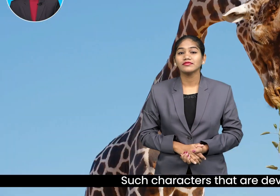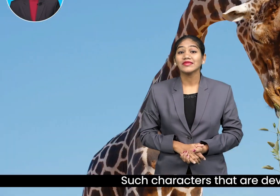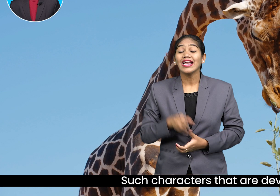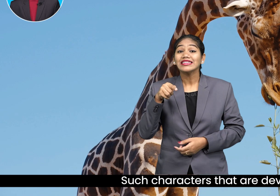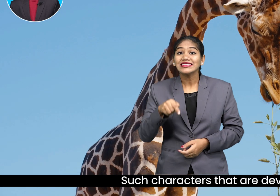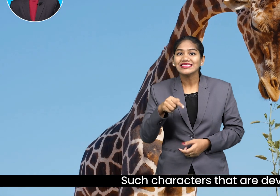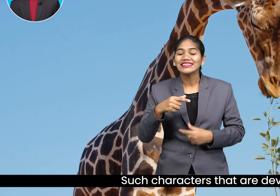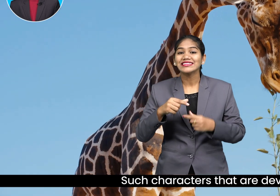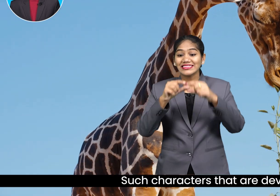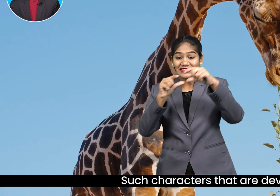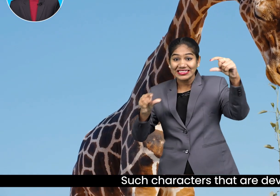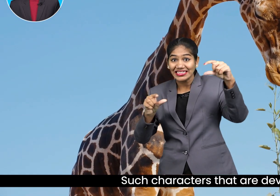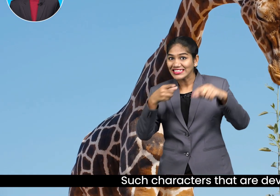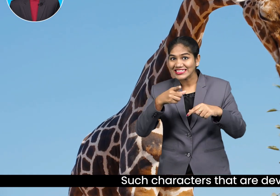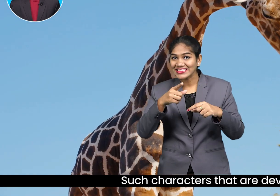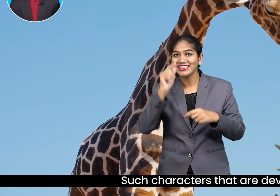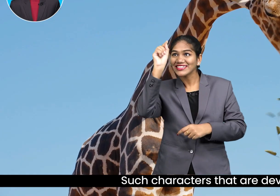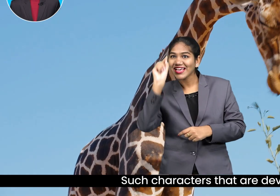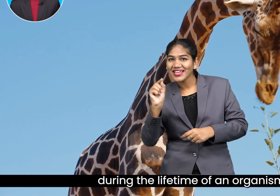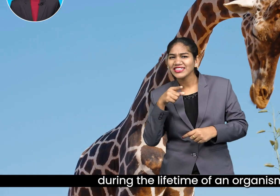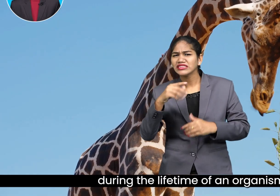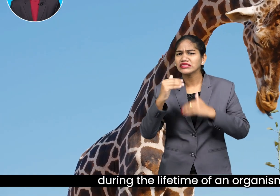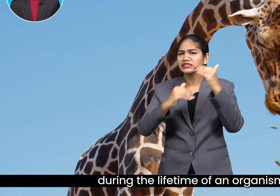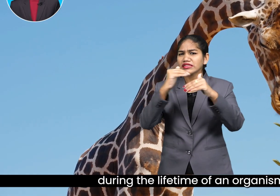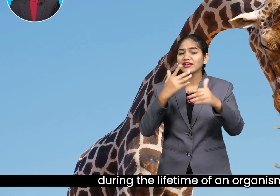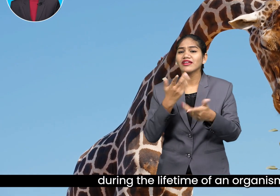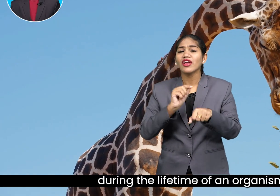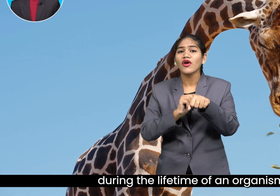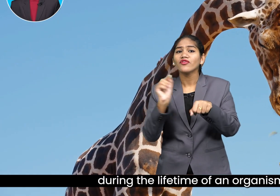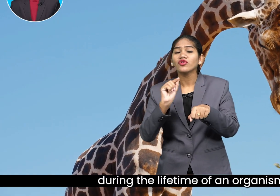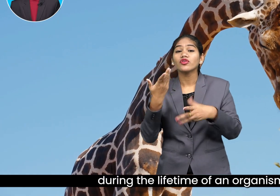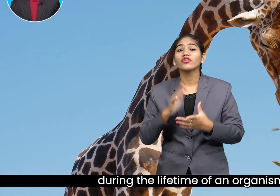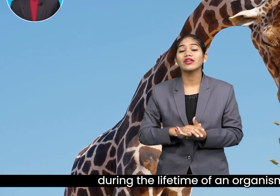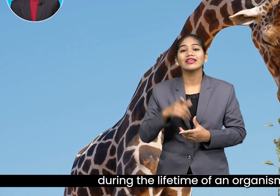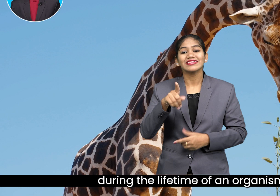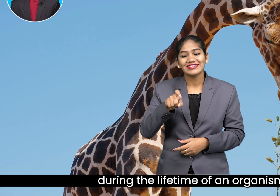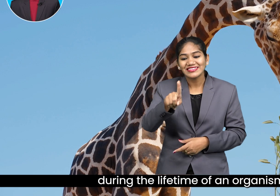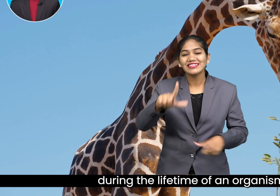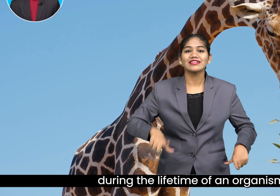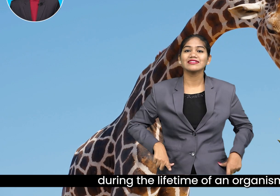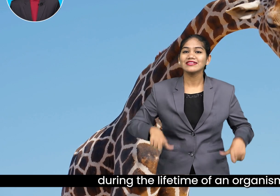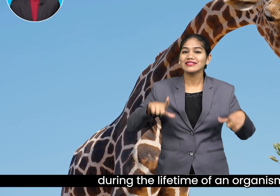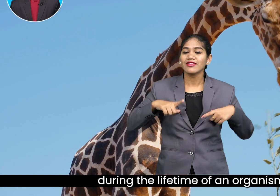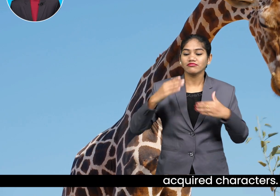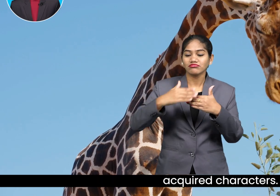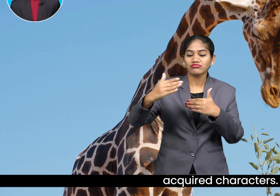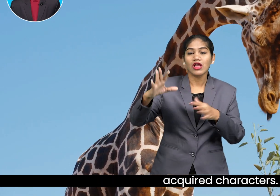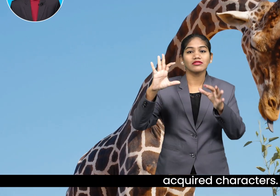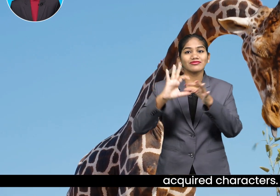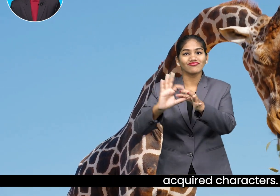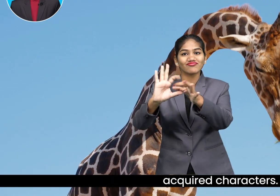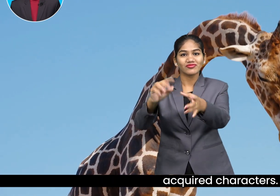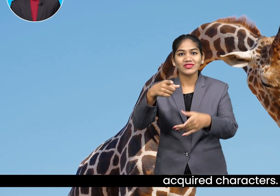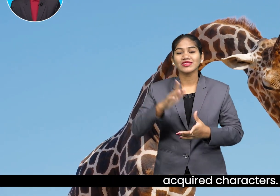Such characters that are developed during the lifetime of an organism are called